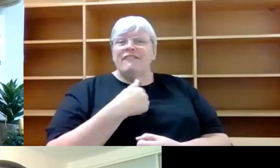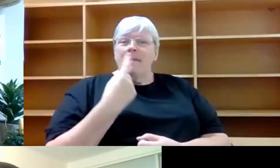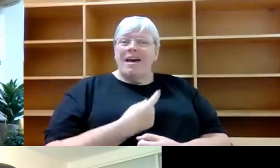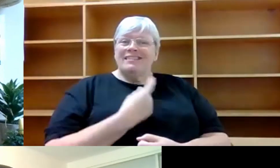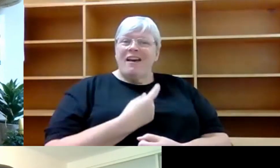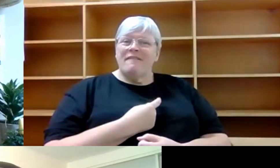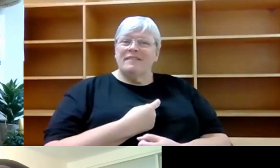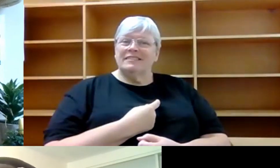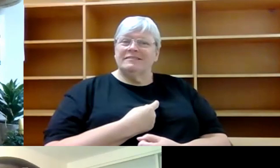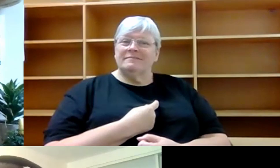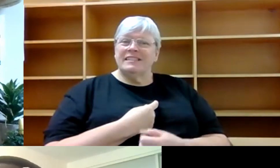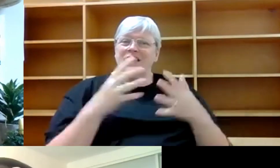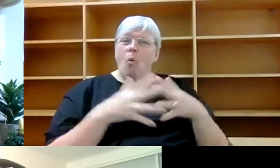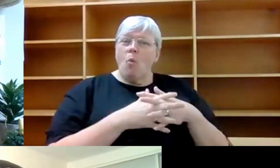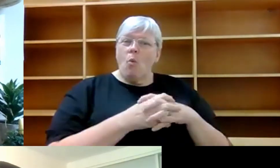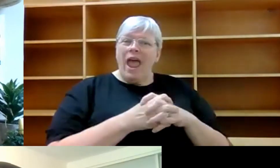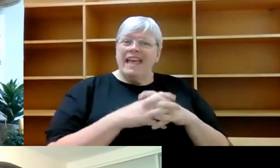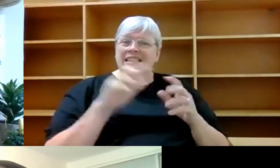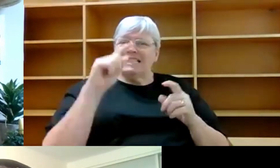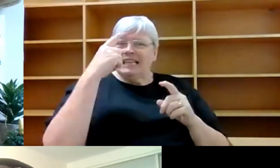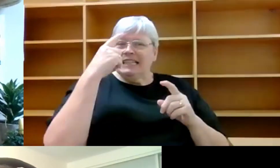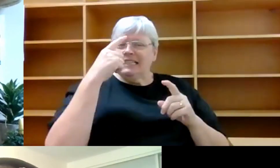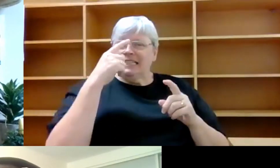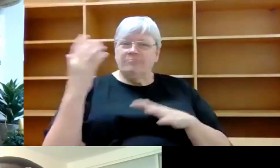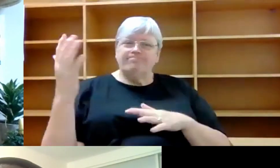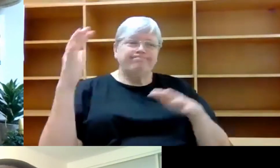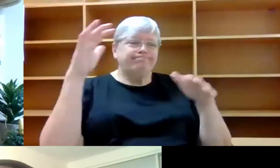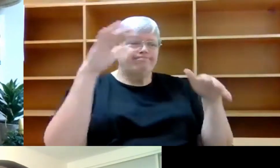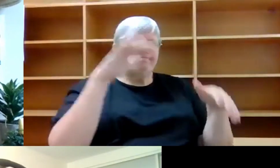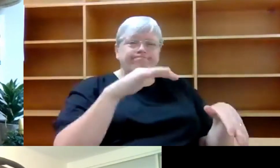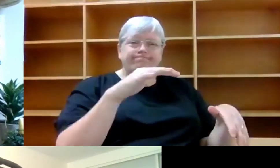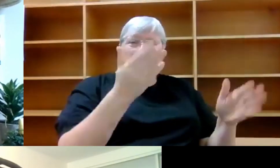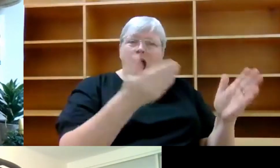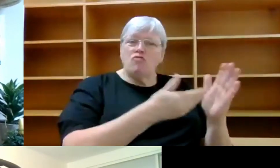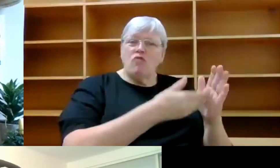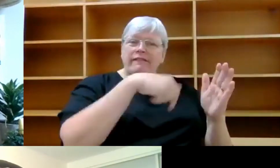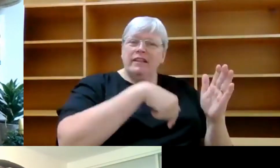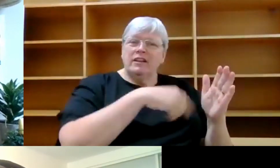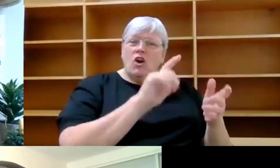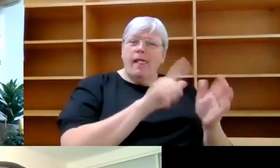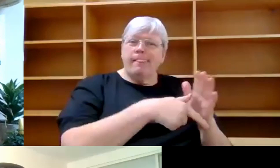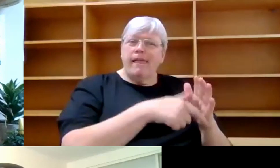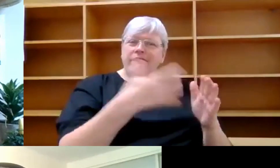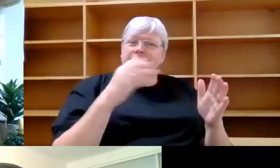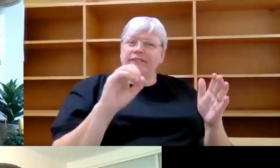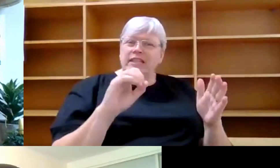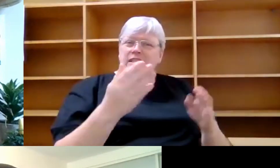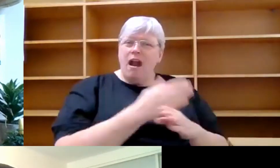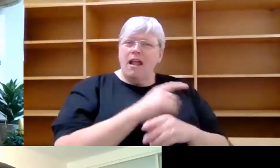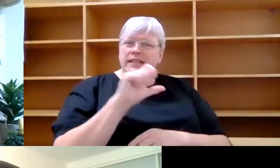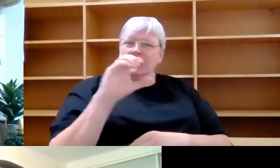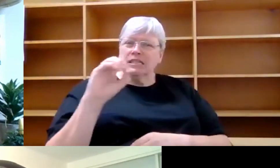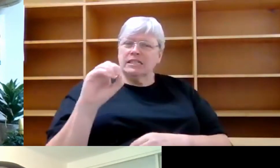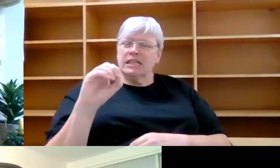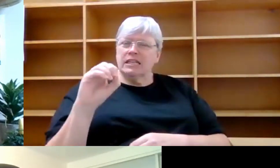Indian immigrants who came and arrived in this country in the late 50s and early 1960s. And so really